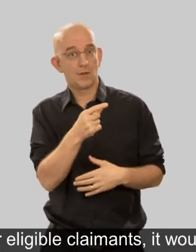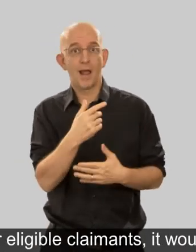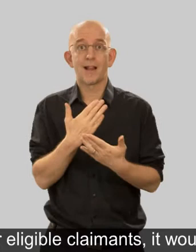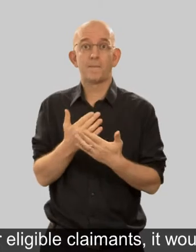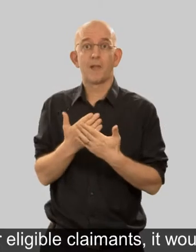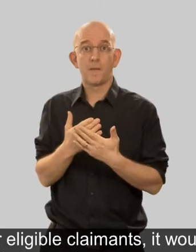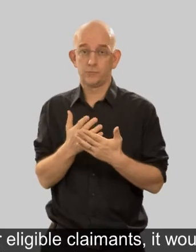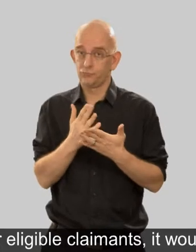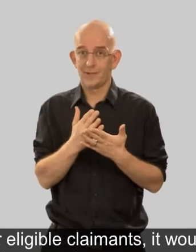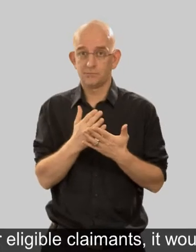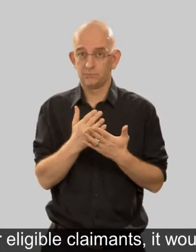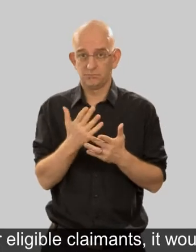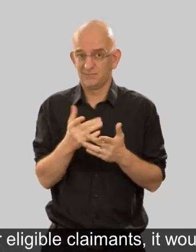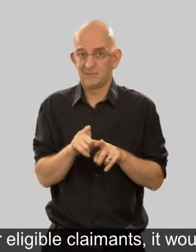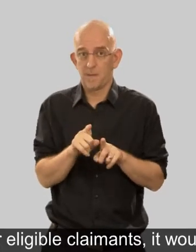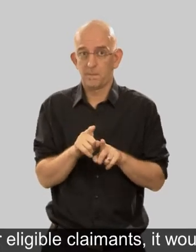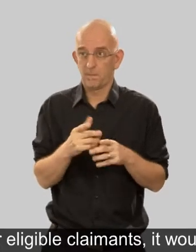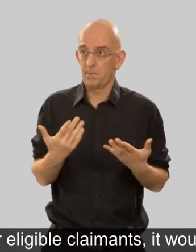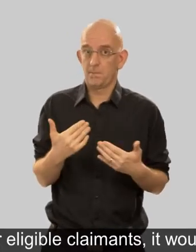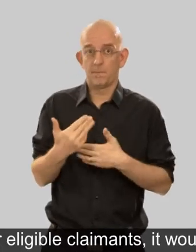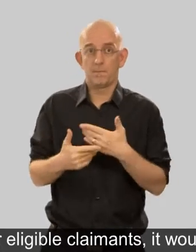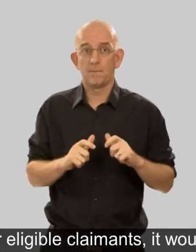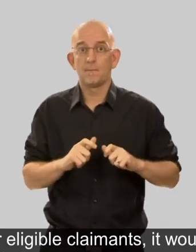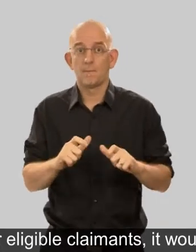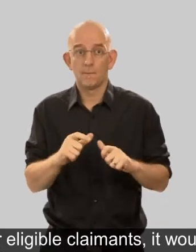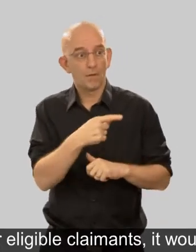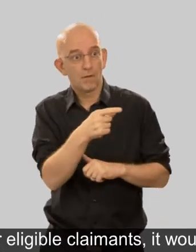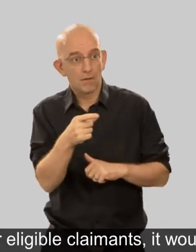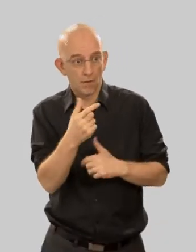For eligible claimants, it would be similar to the current system,